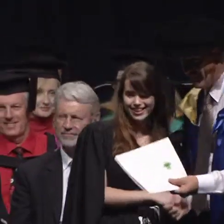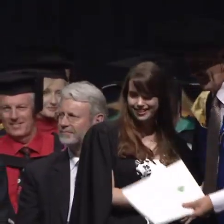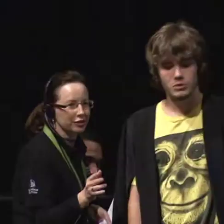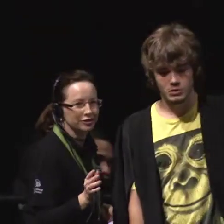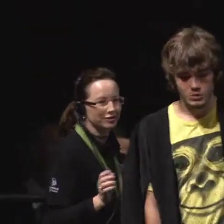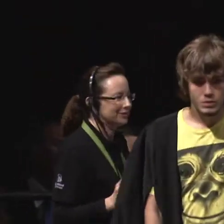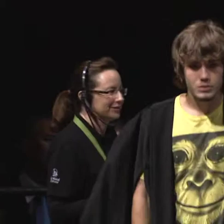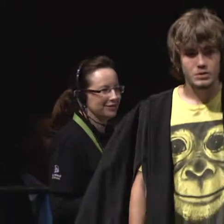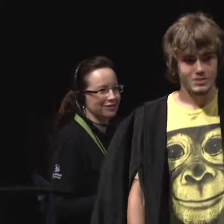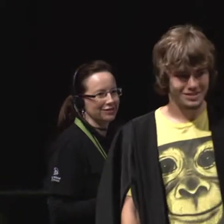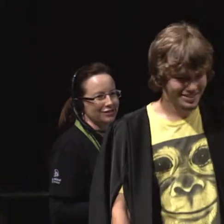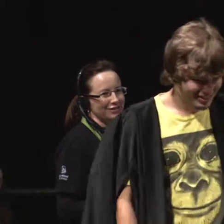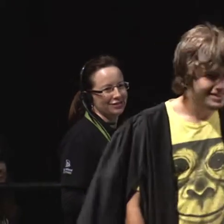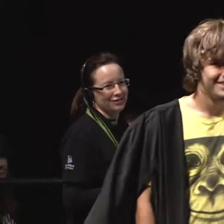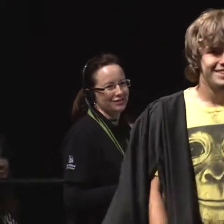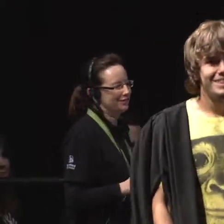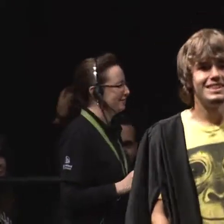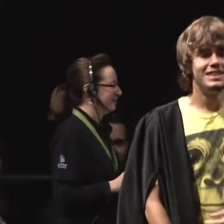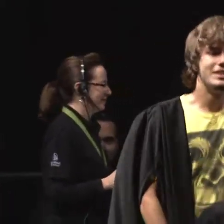Michael Crow.